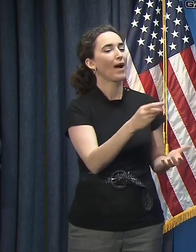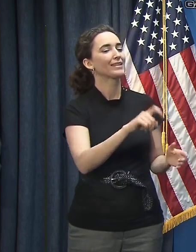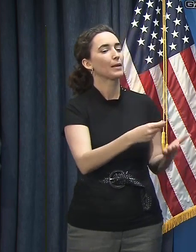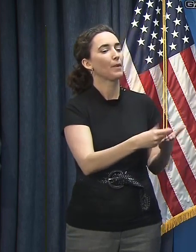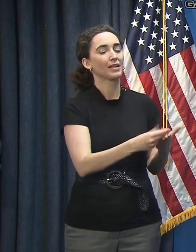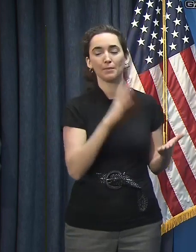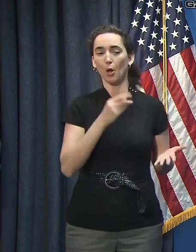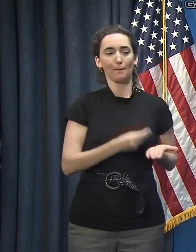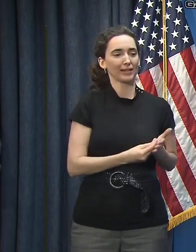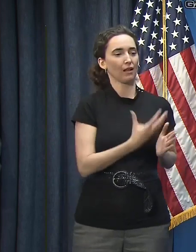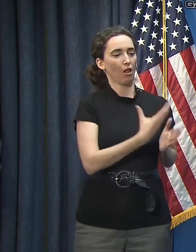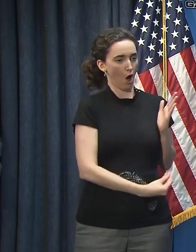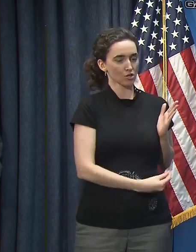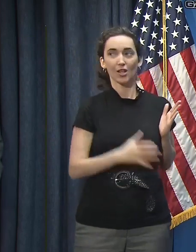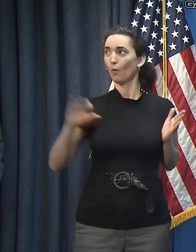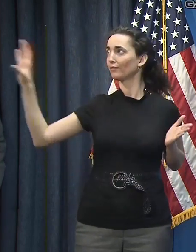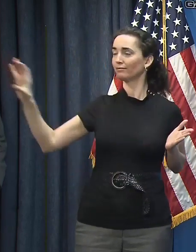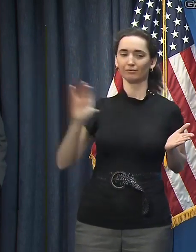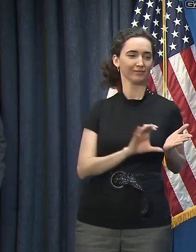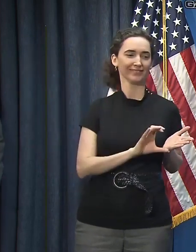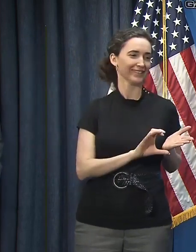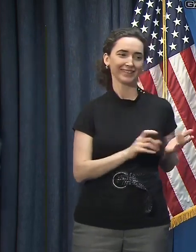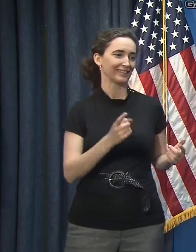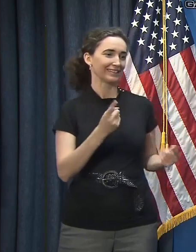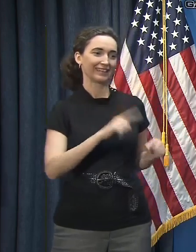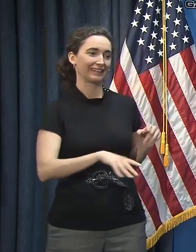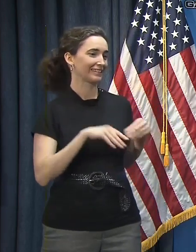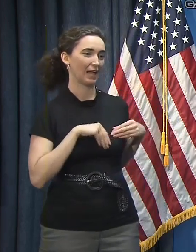of revenue. That's not an acceptable use, and so